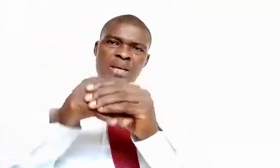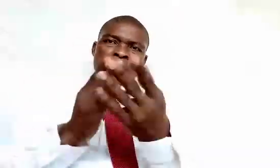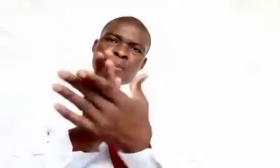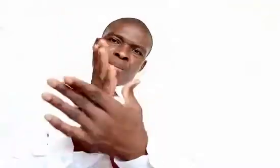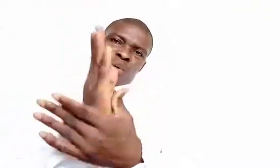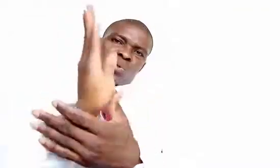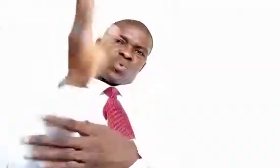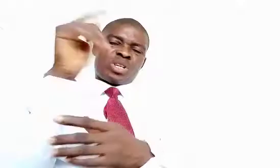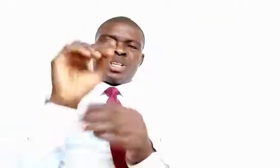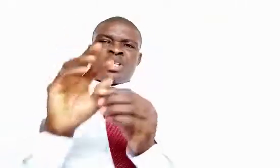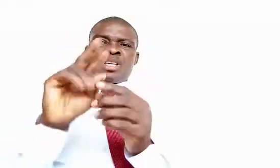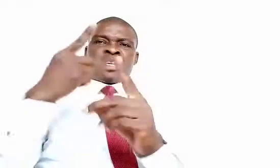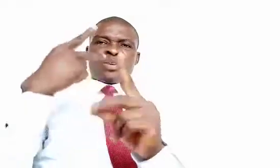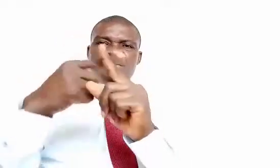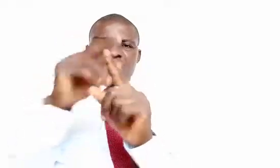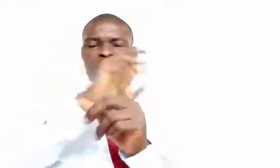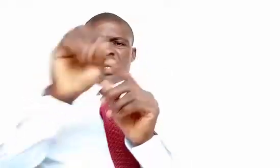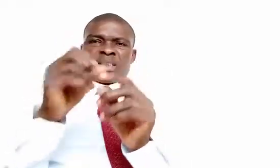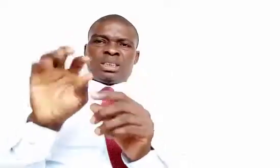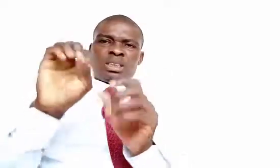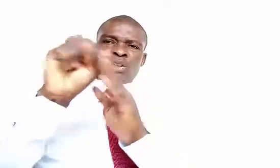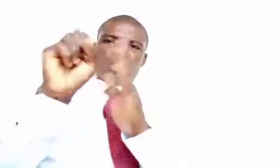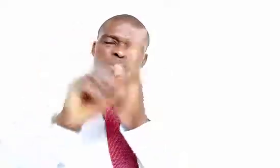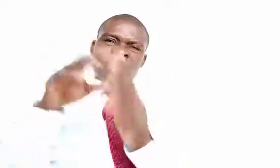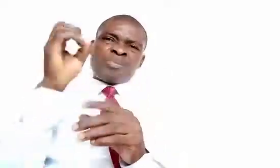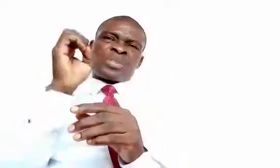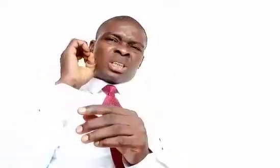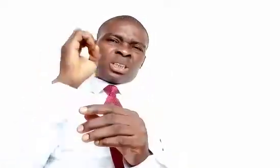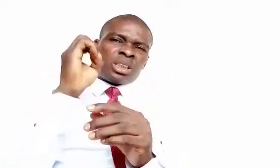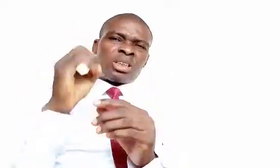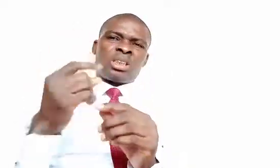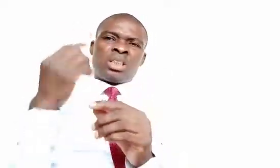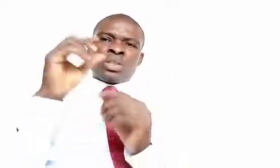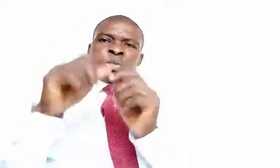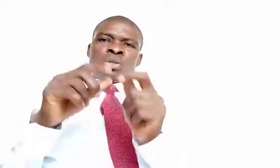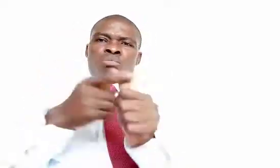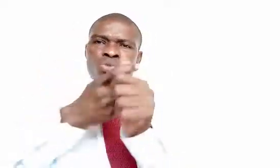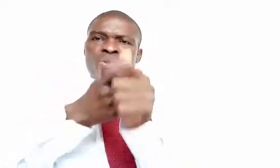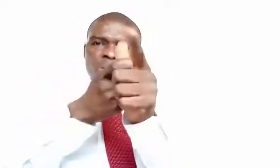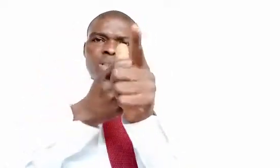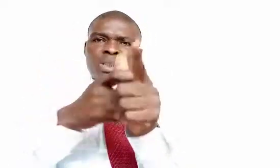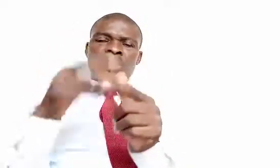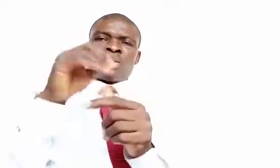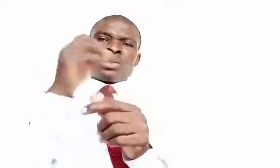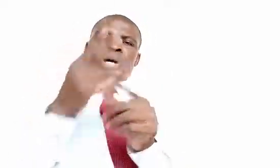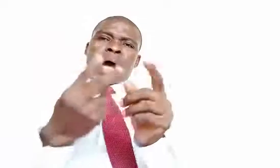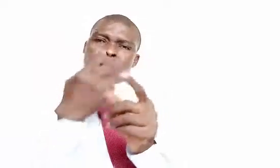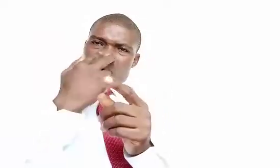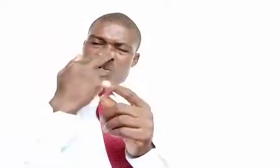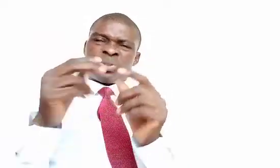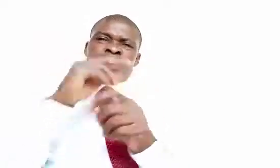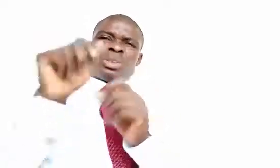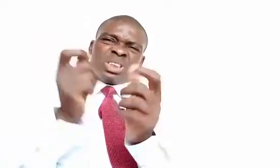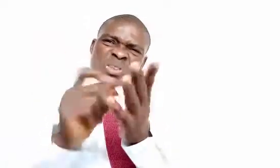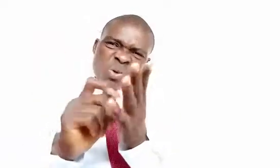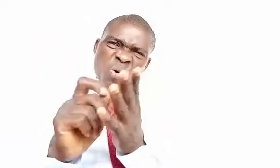object. Example. She quickly wrote her notes. Incorrect. She wrote her notes